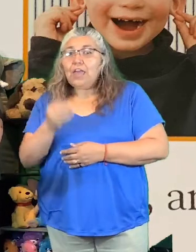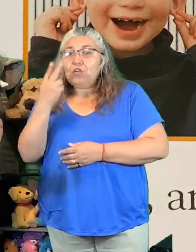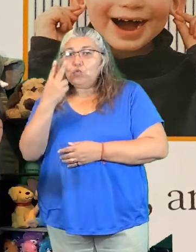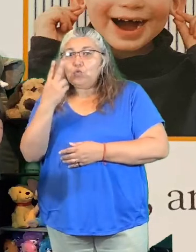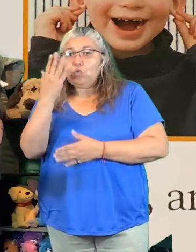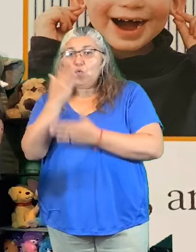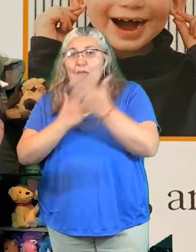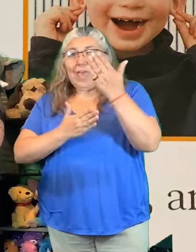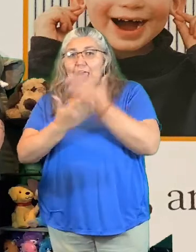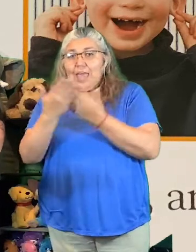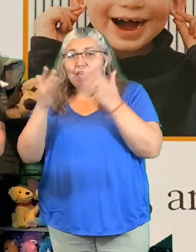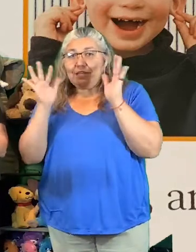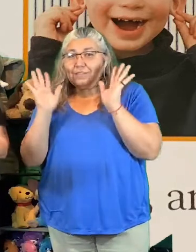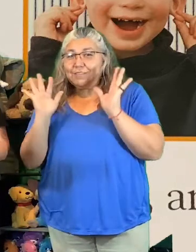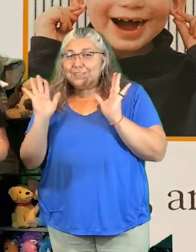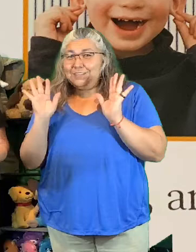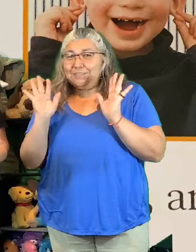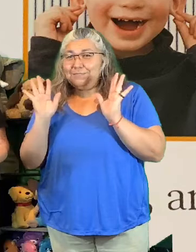hands.